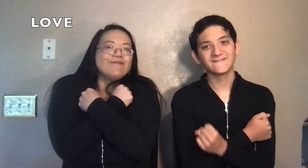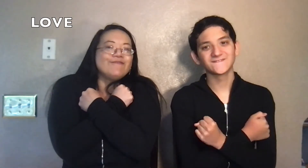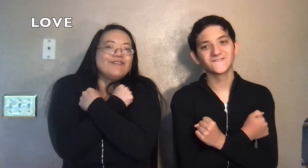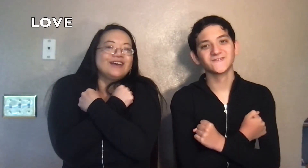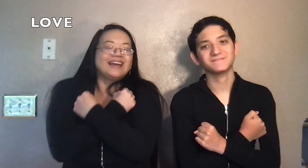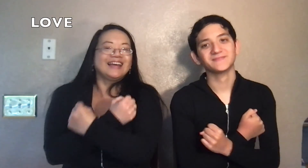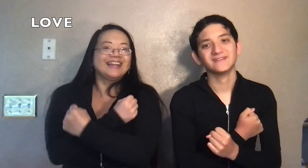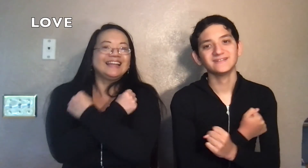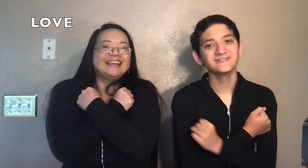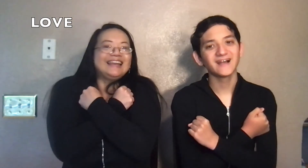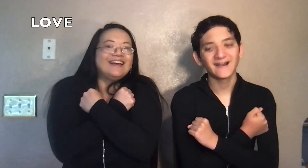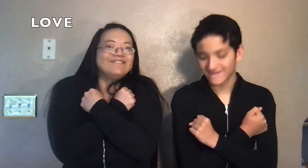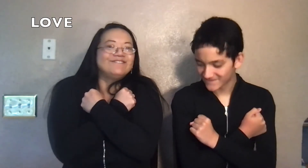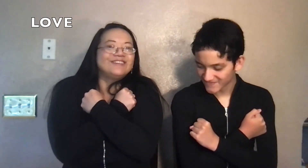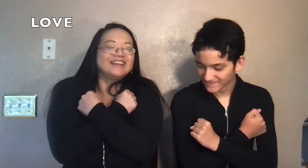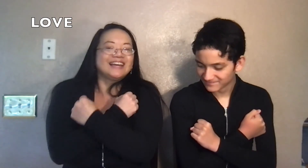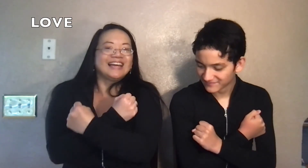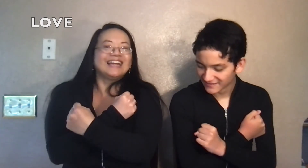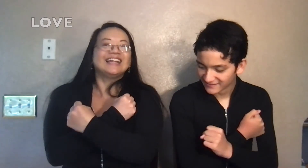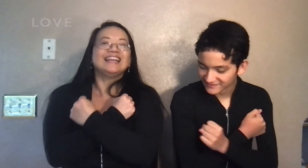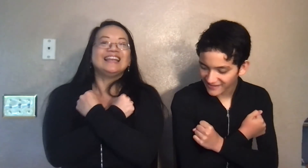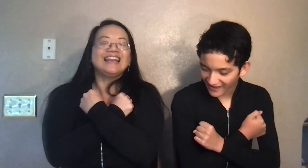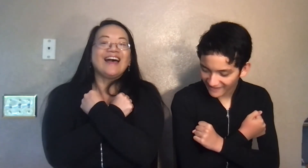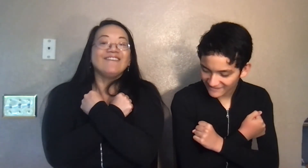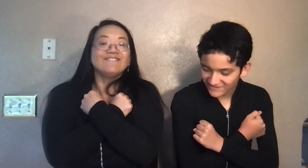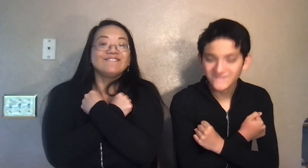Love. Love. Love.